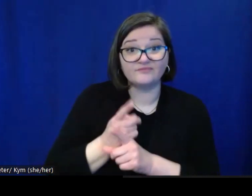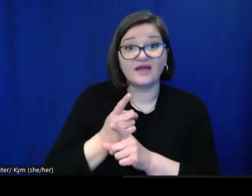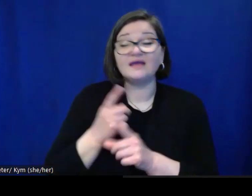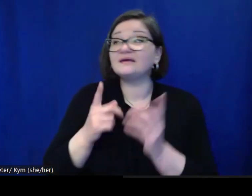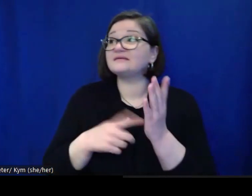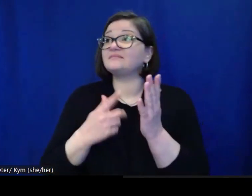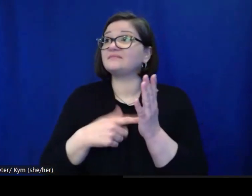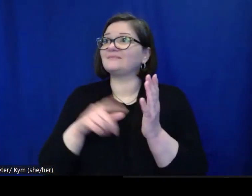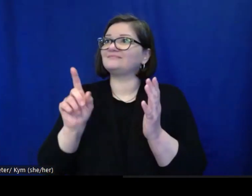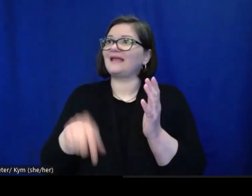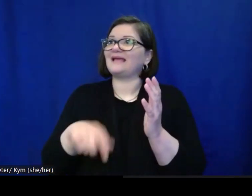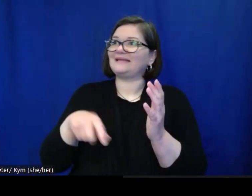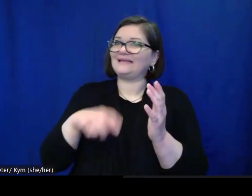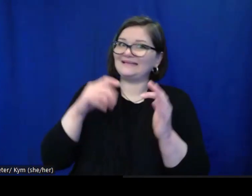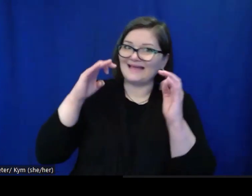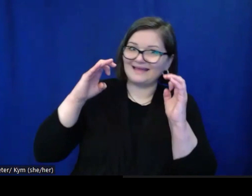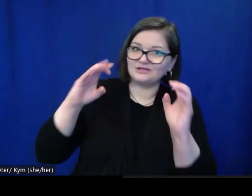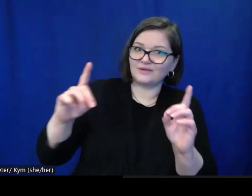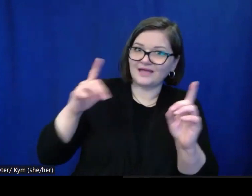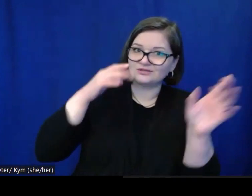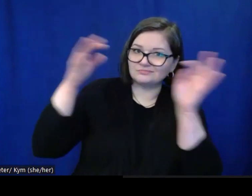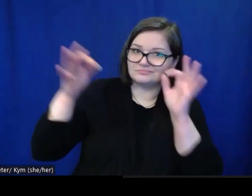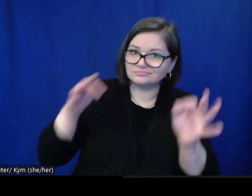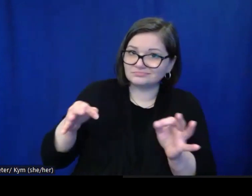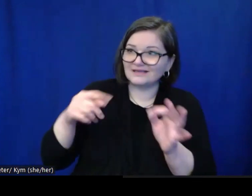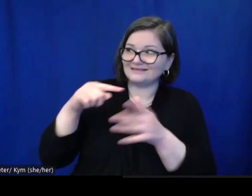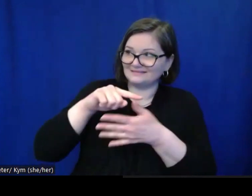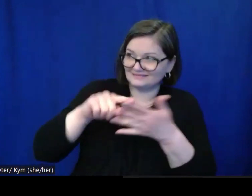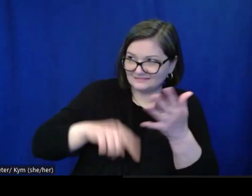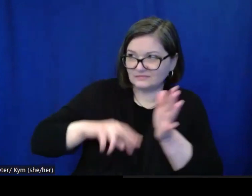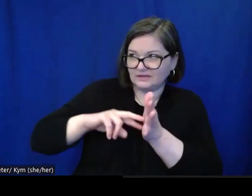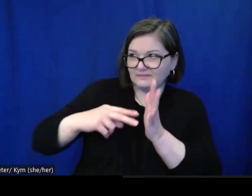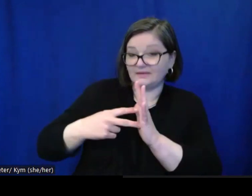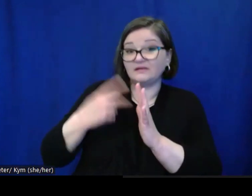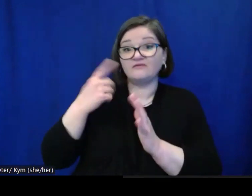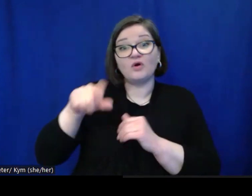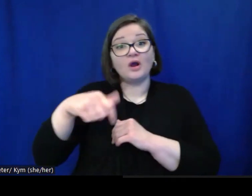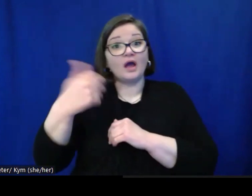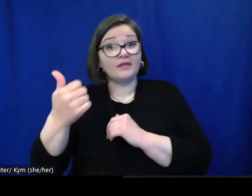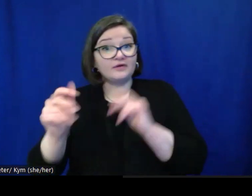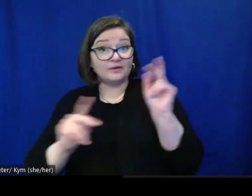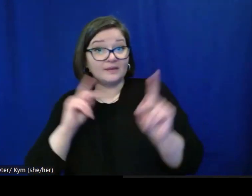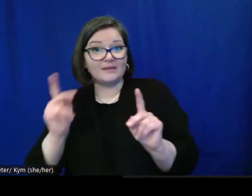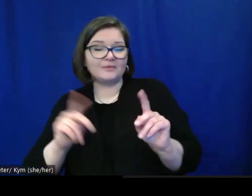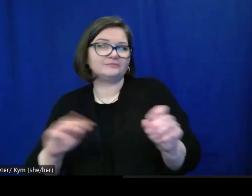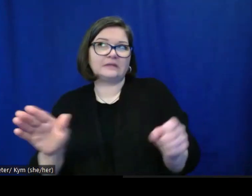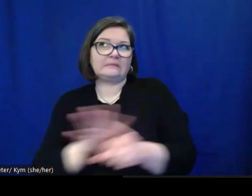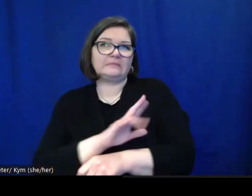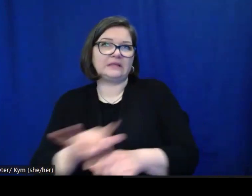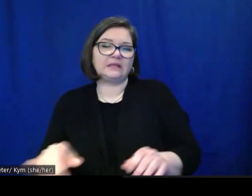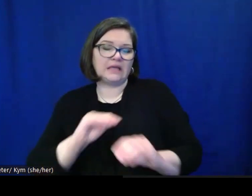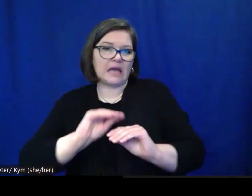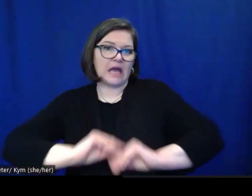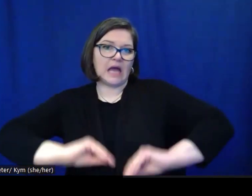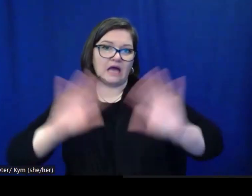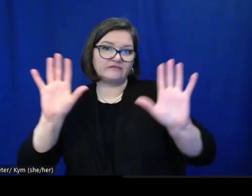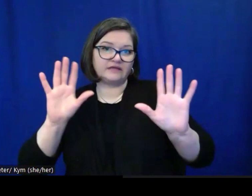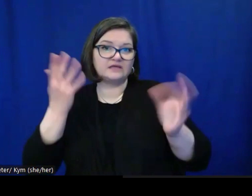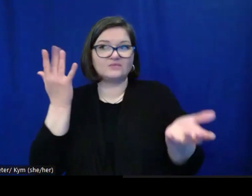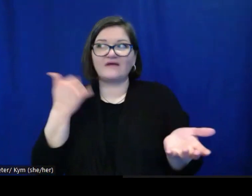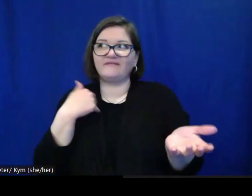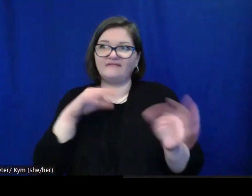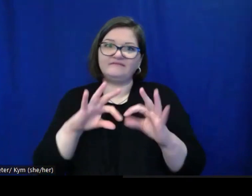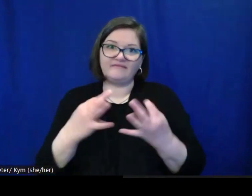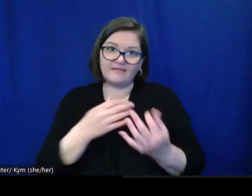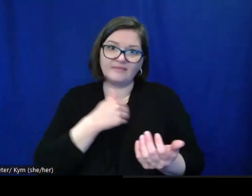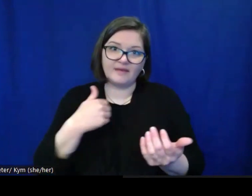need psychoeducation. Other veterans, it's completely obvious to them because they've had family members tell